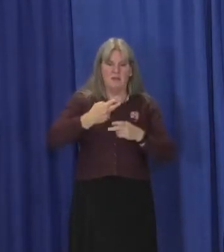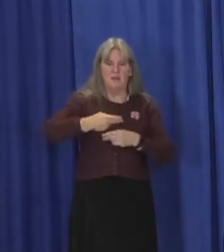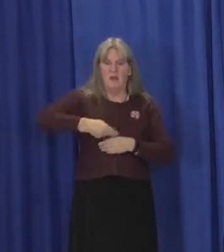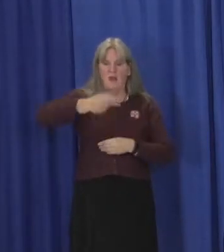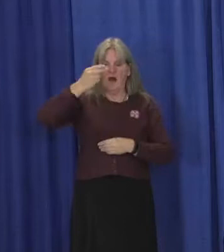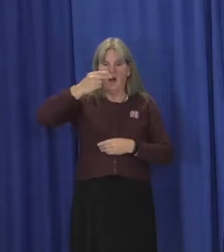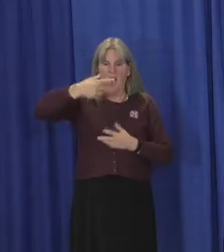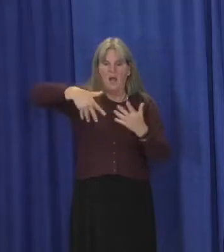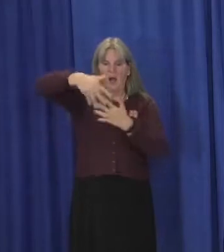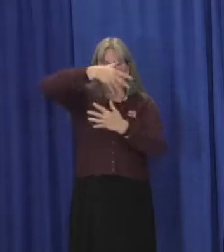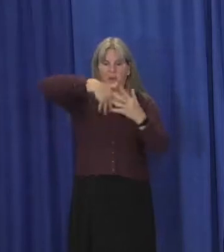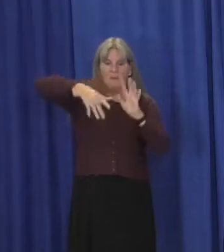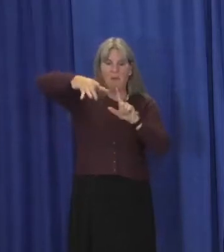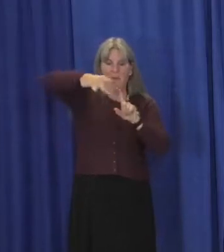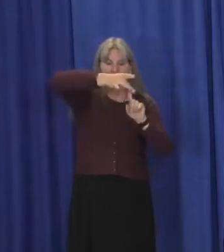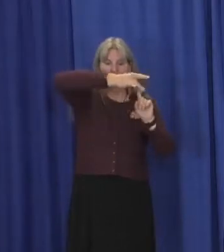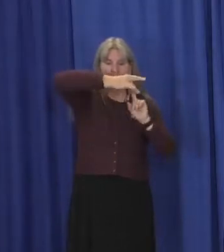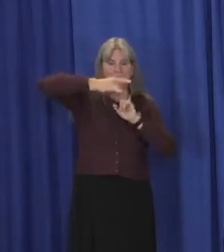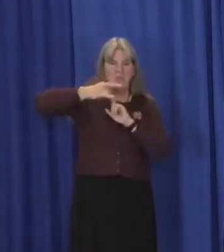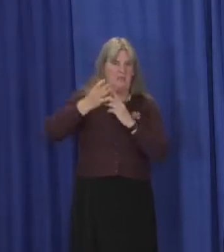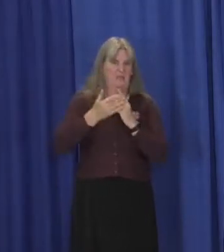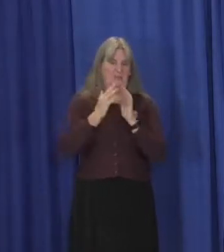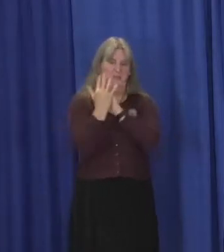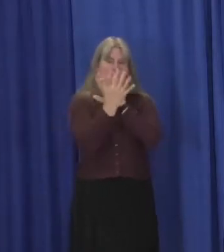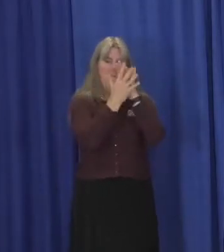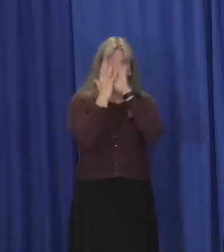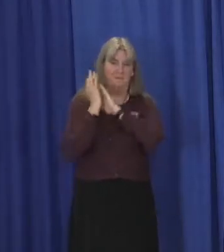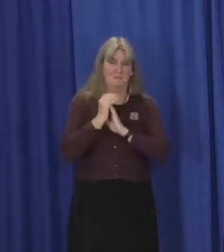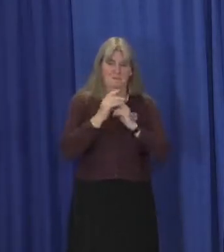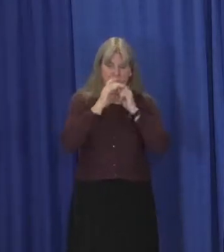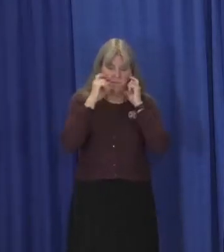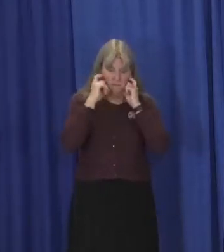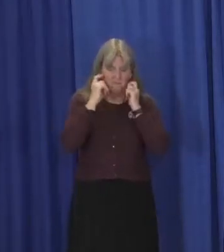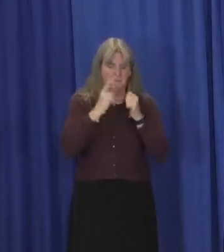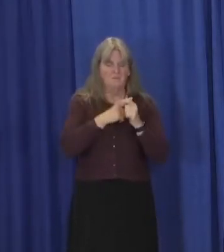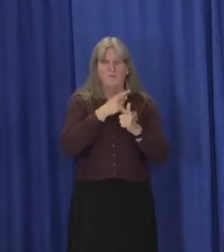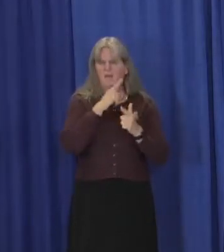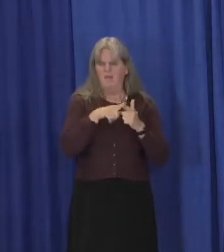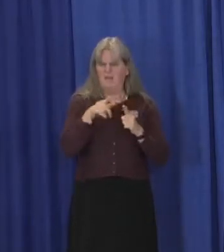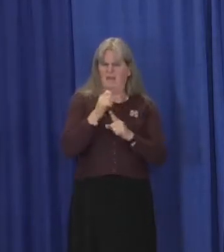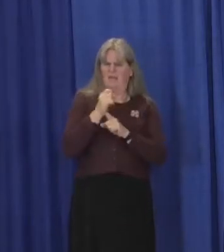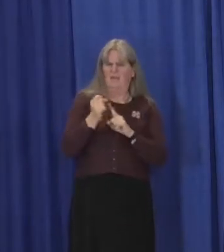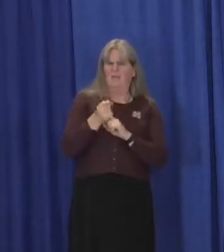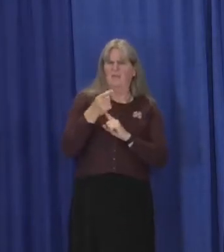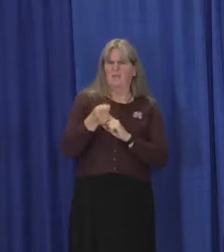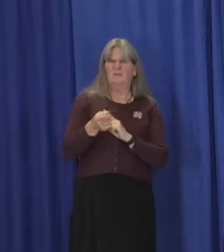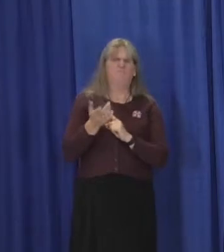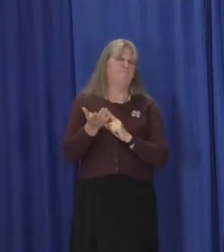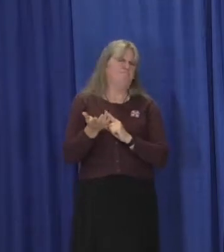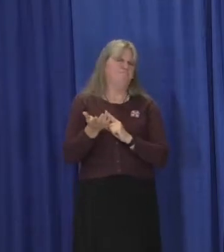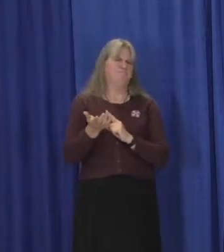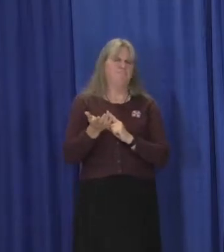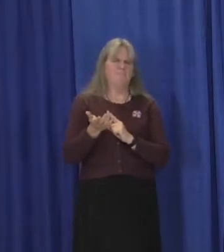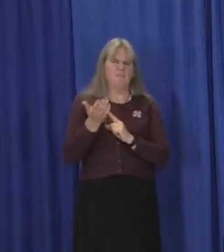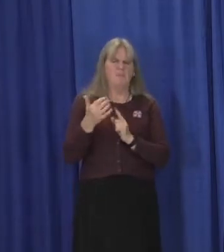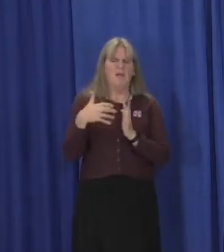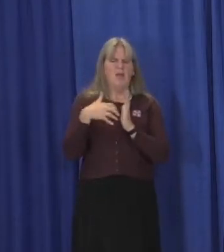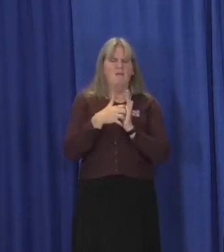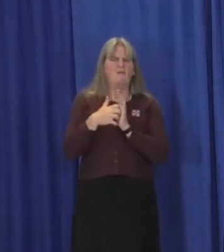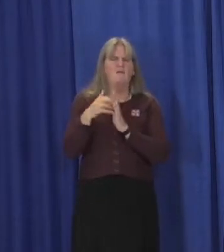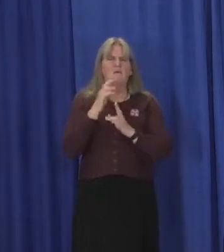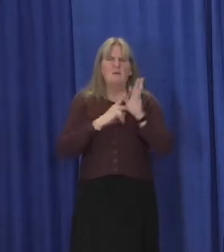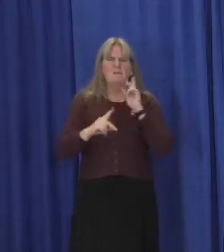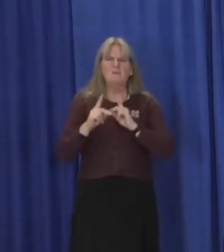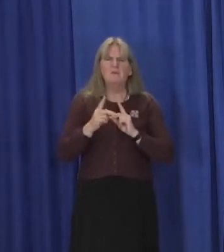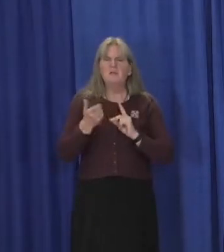or transmission potential is high. Mask in locations or situations where there are vulnerable people,